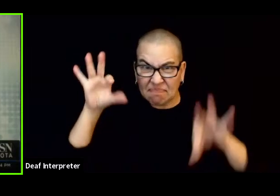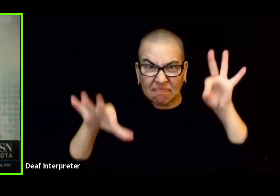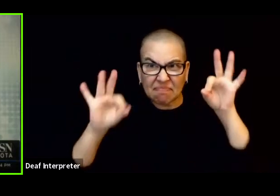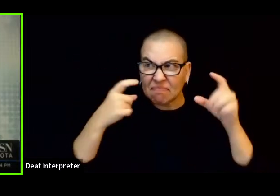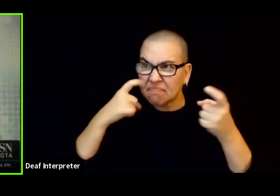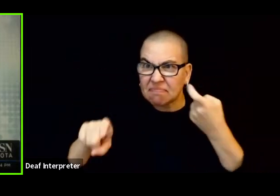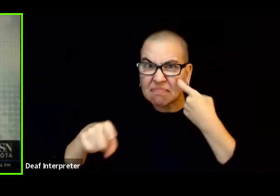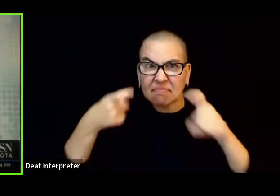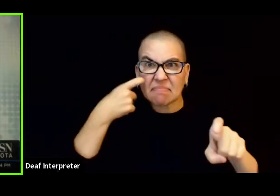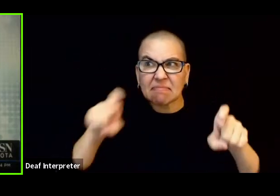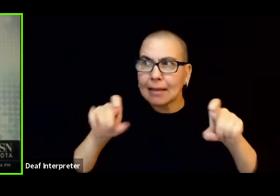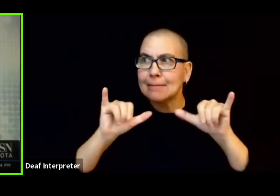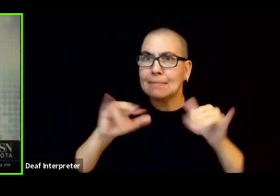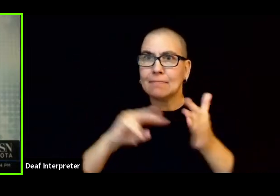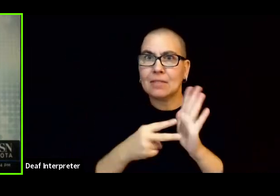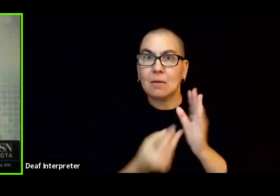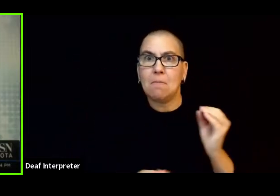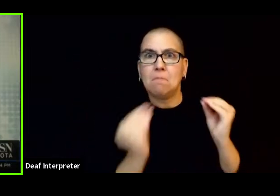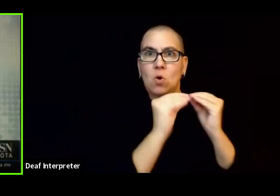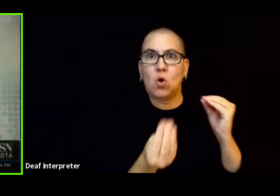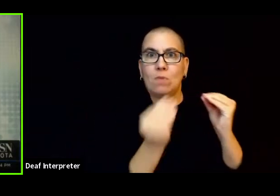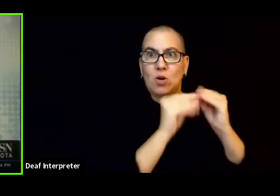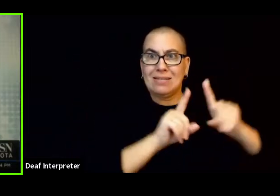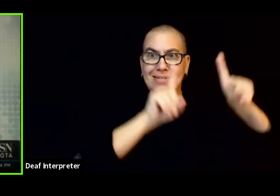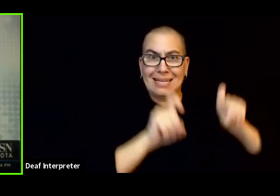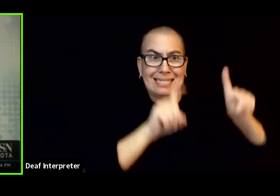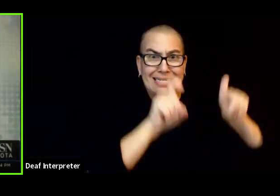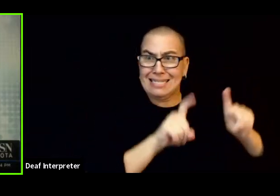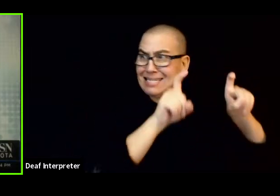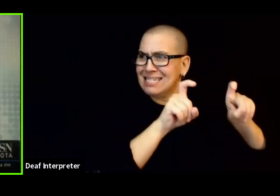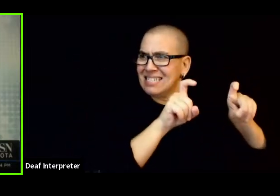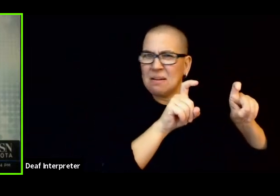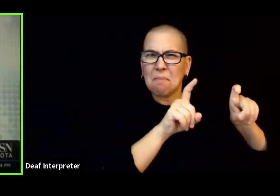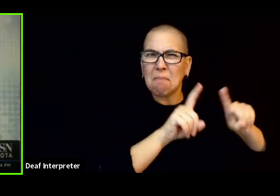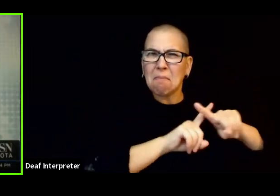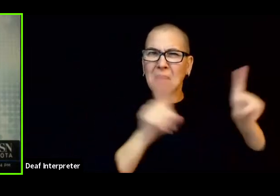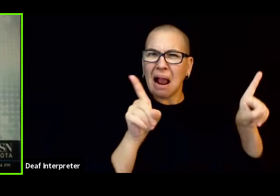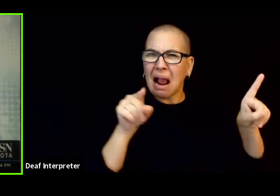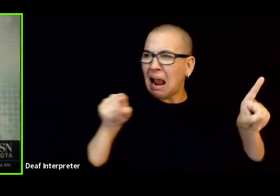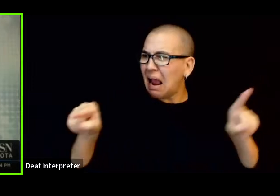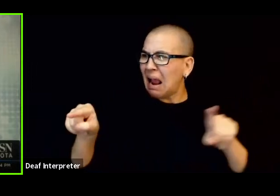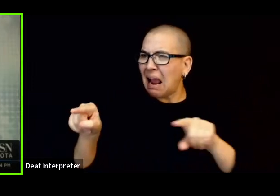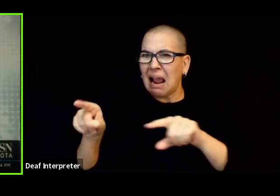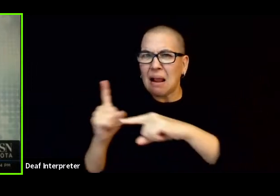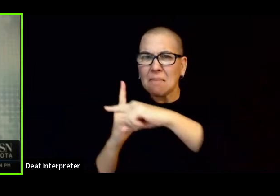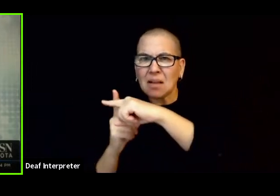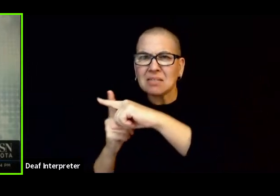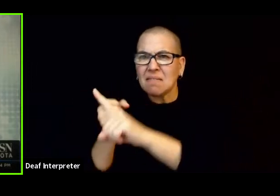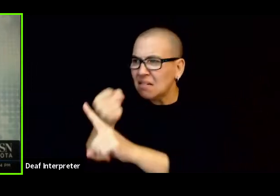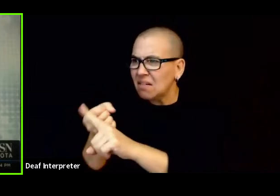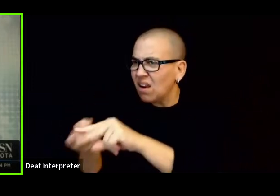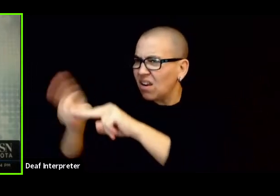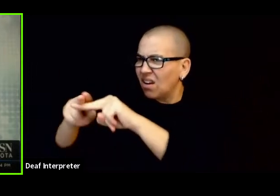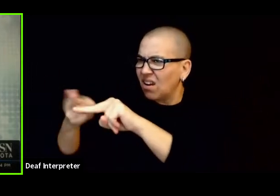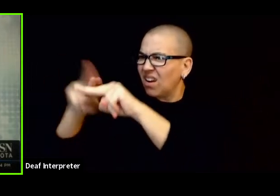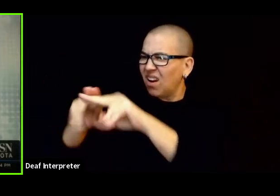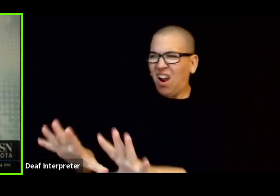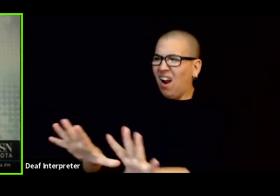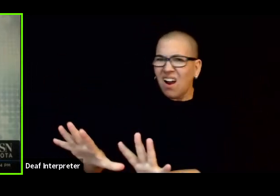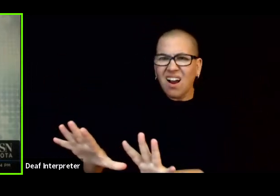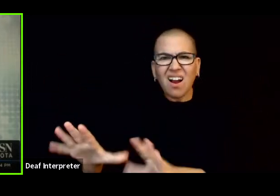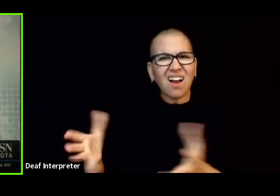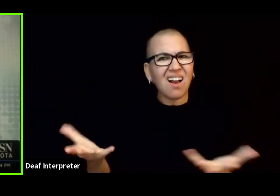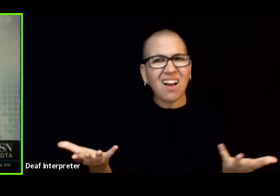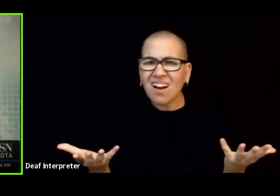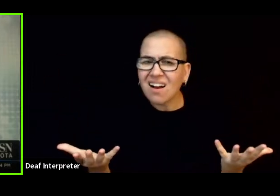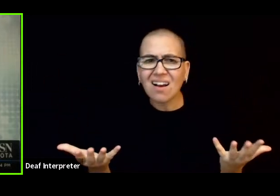lot more and finding a lot more than we're testing. Since well before the first COVID case was reported in Minnesota,